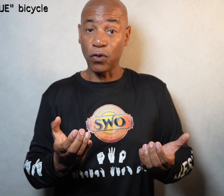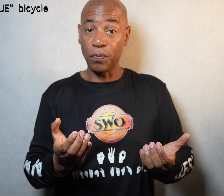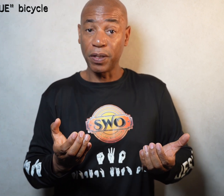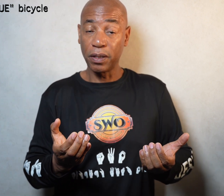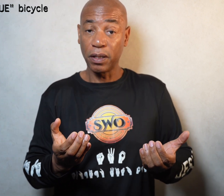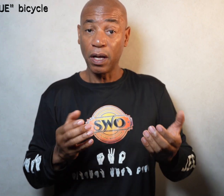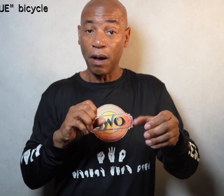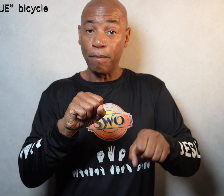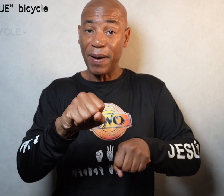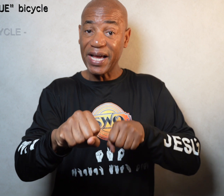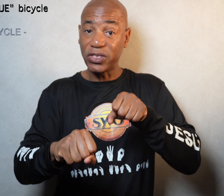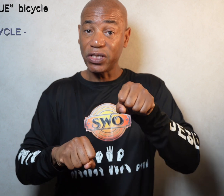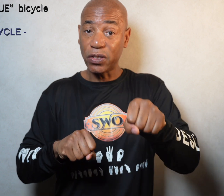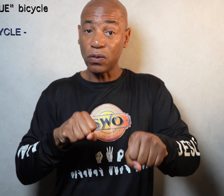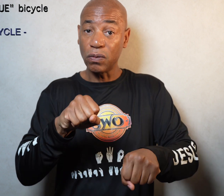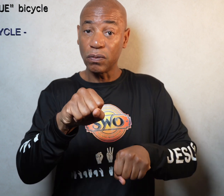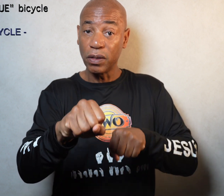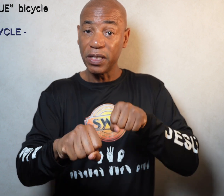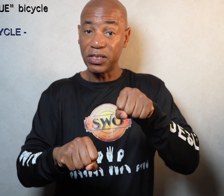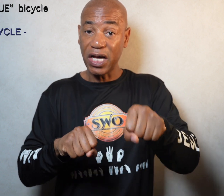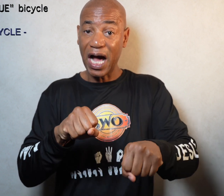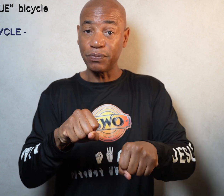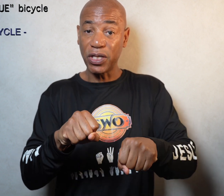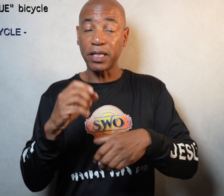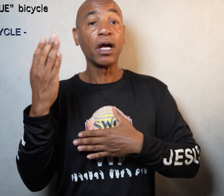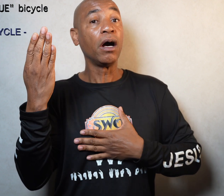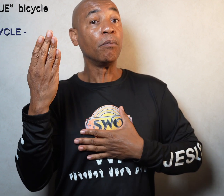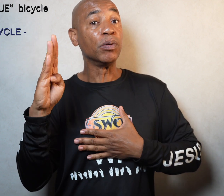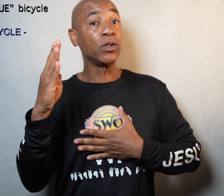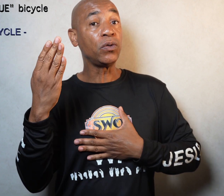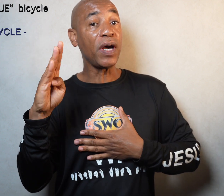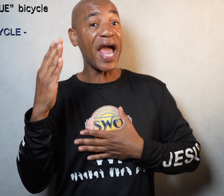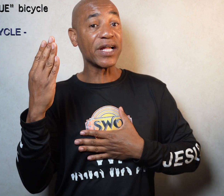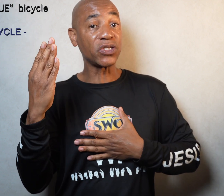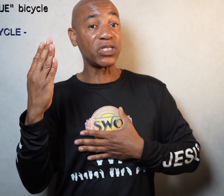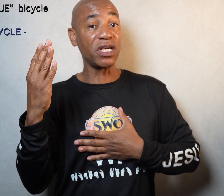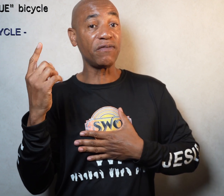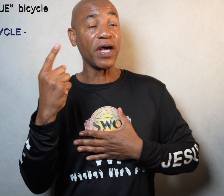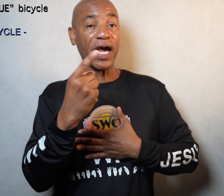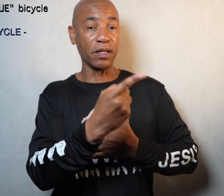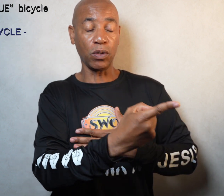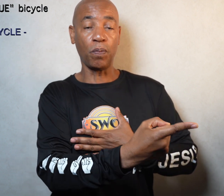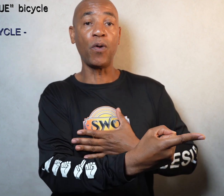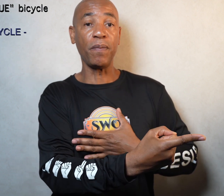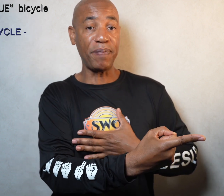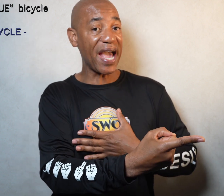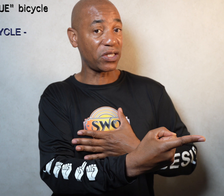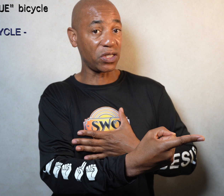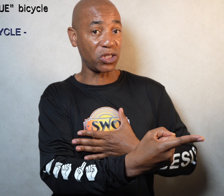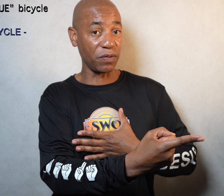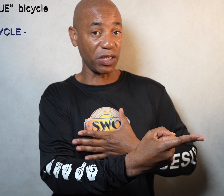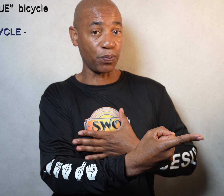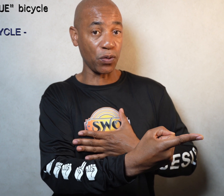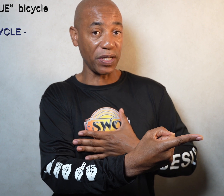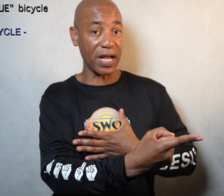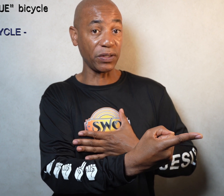verb, bicycle is the object, blue adjective, and I'm going to point back to the subject pronoun